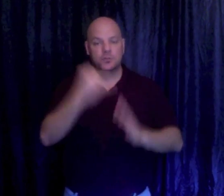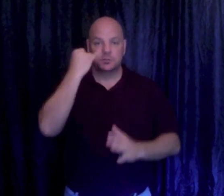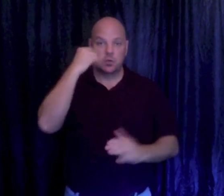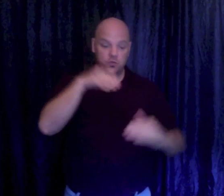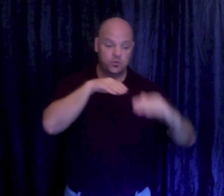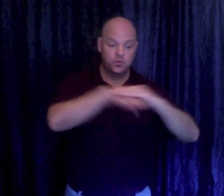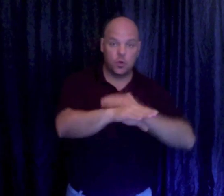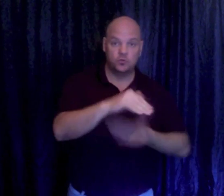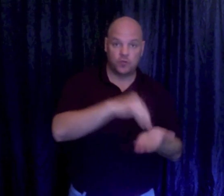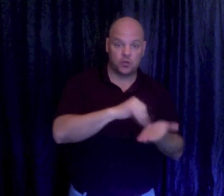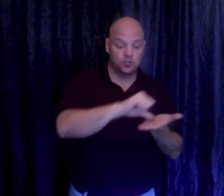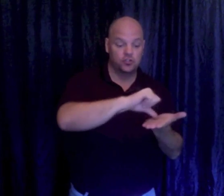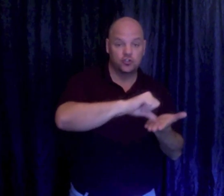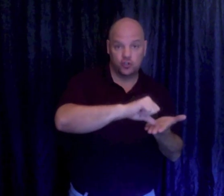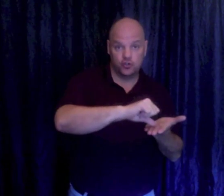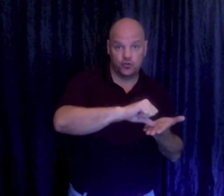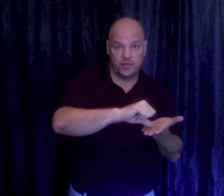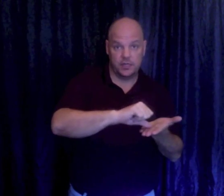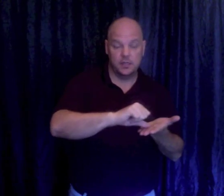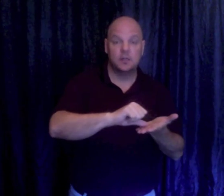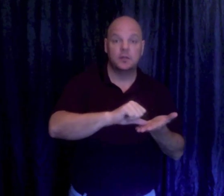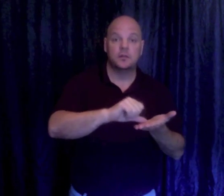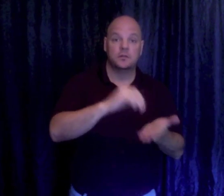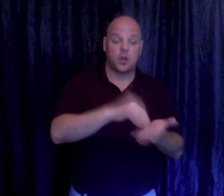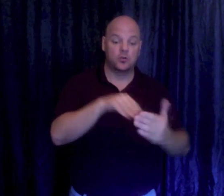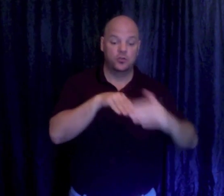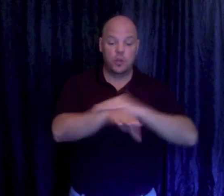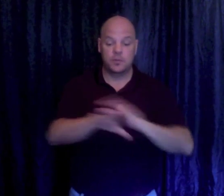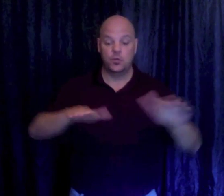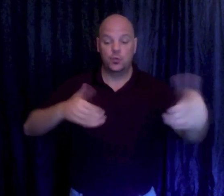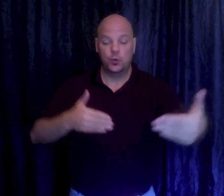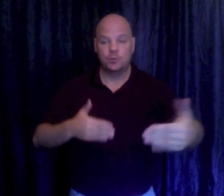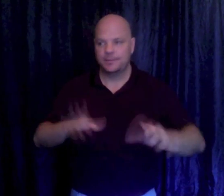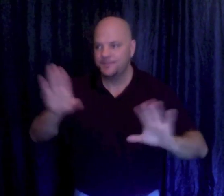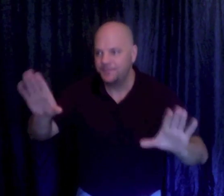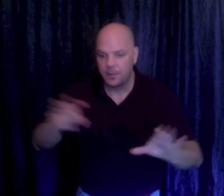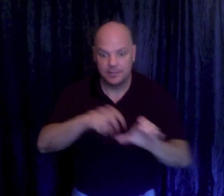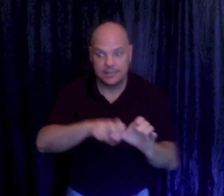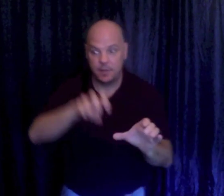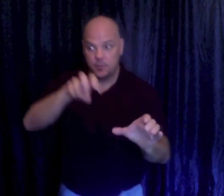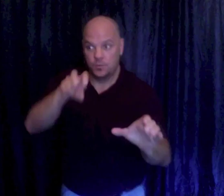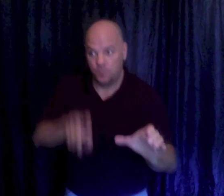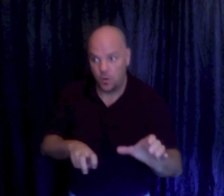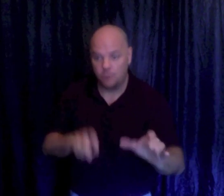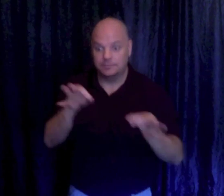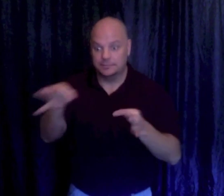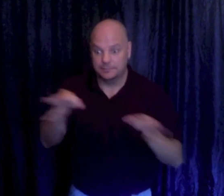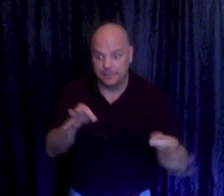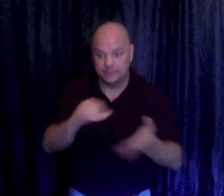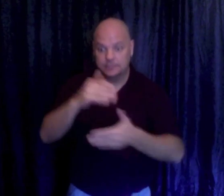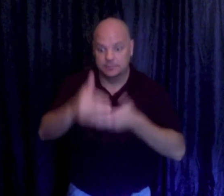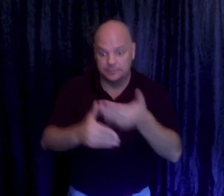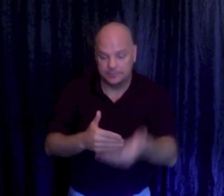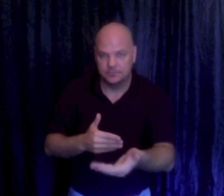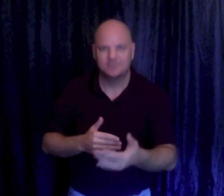in and says, okay, I'm going to step out of my role as a doctor, and now I'm going to explain to you the procedure. Right? That's not what we mean by step